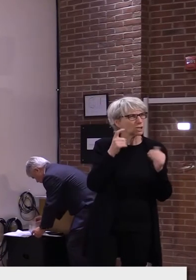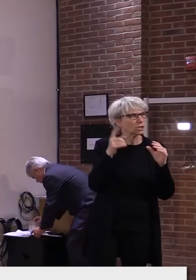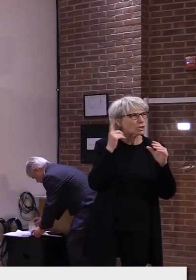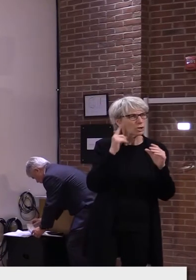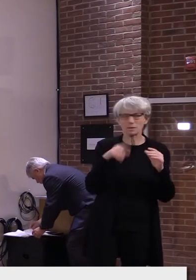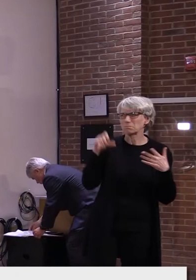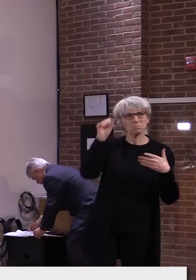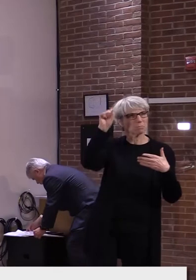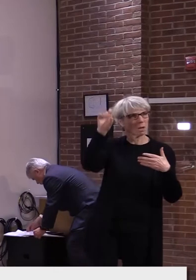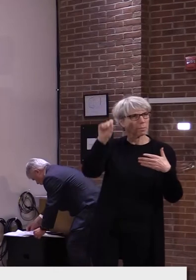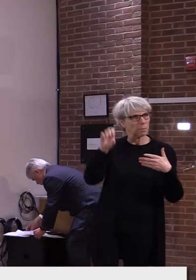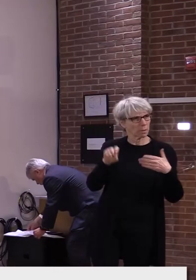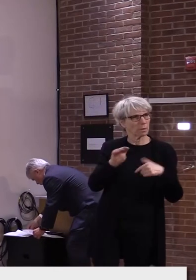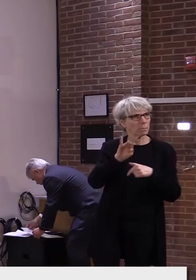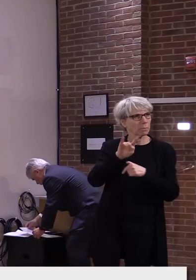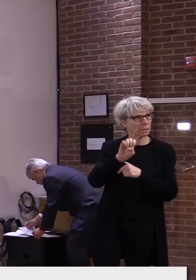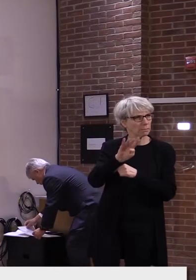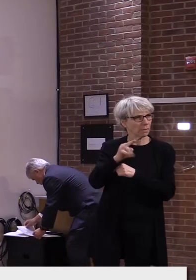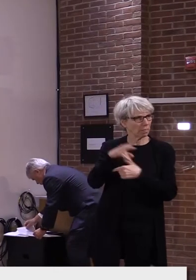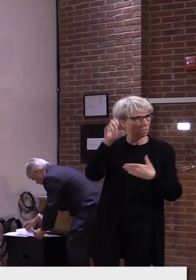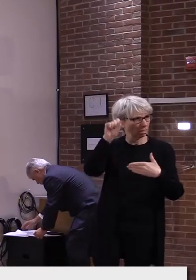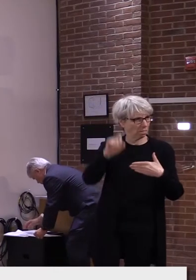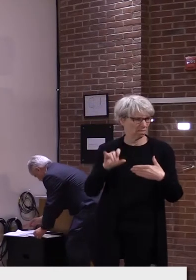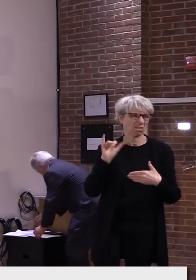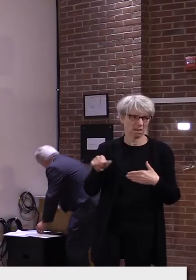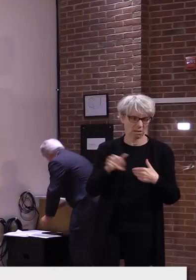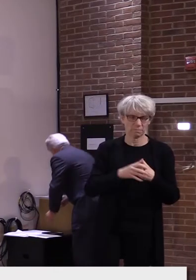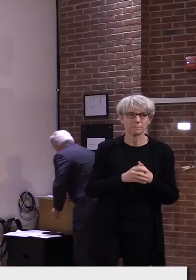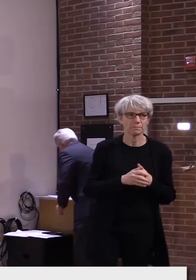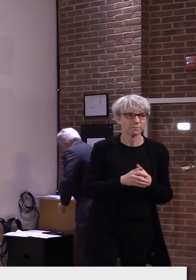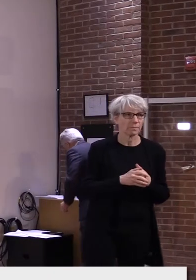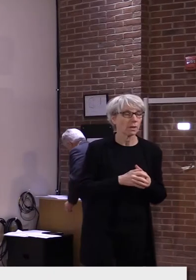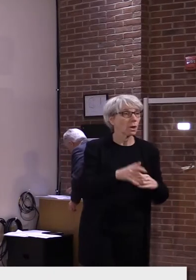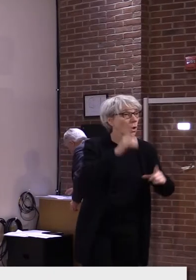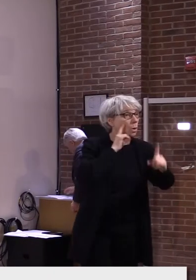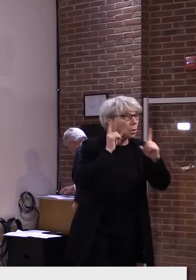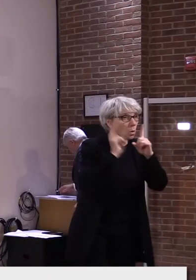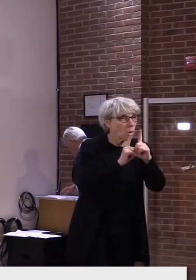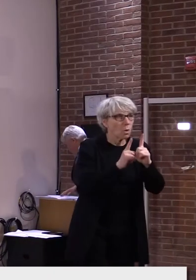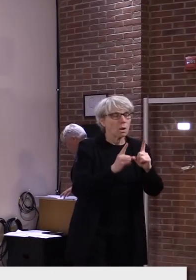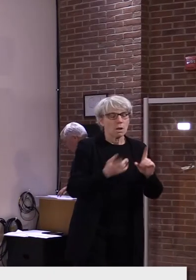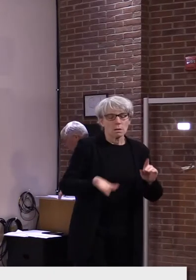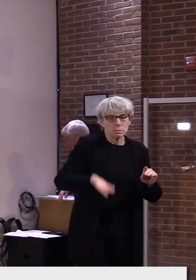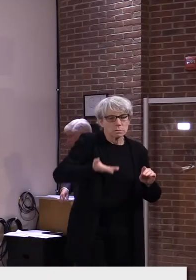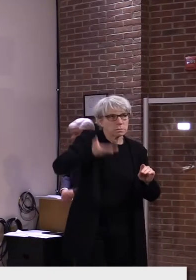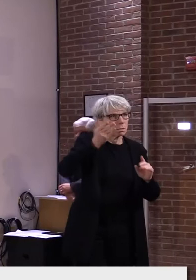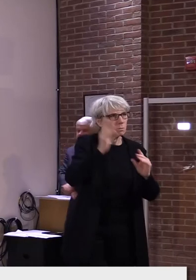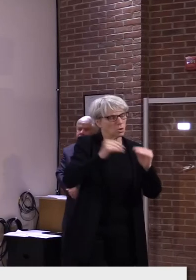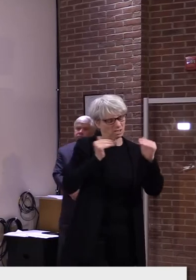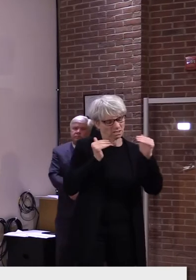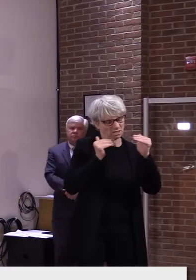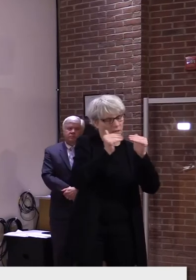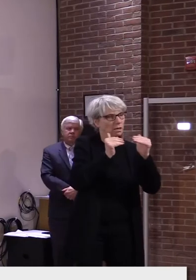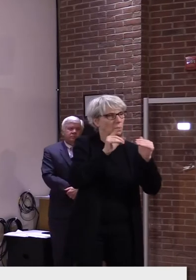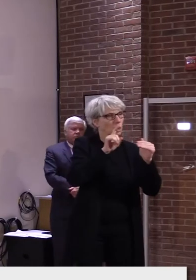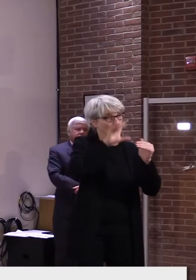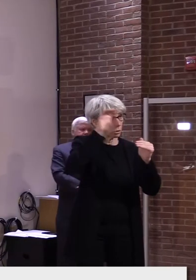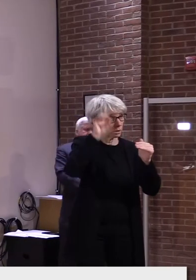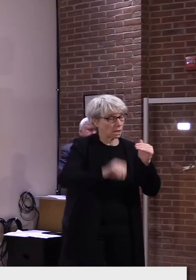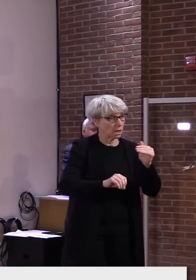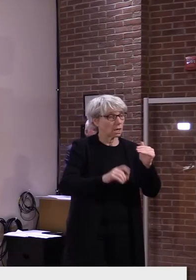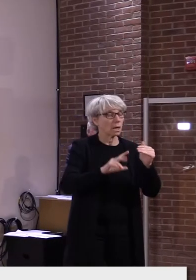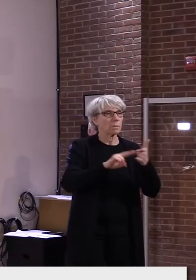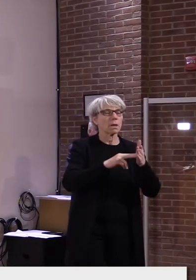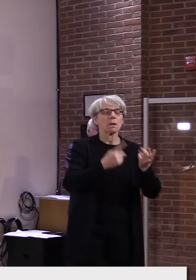why I ask this of you. The higher we can get Vermont's vaccination rate, the higher the probability we will